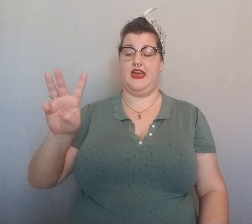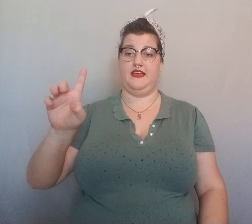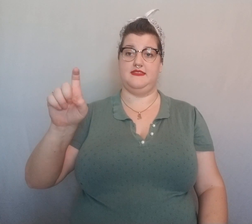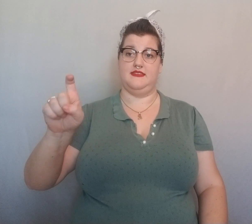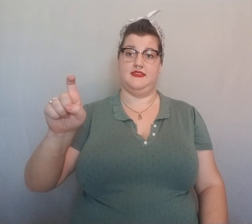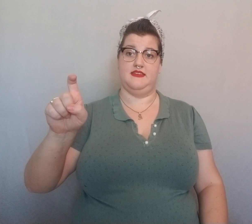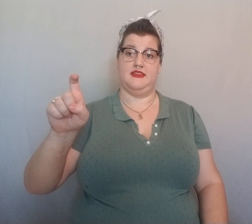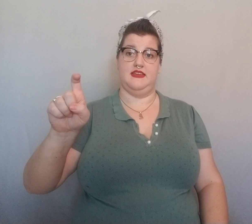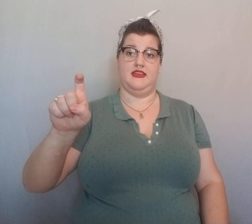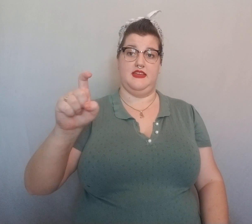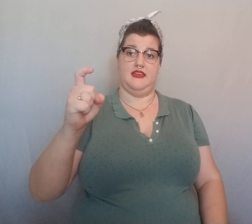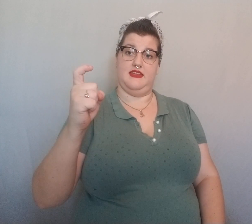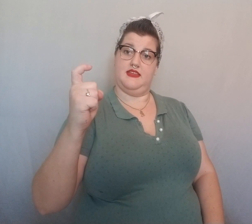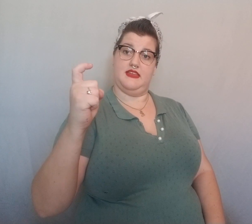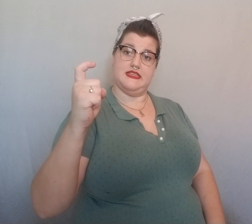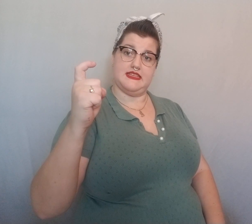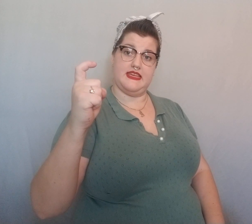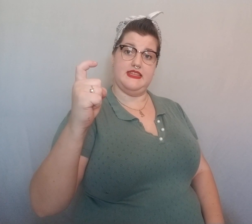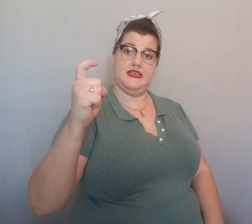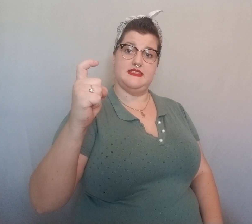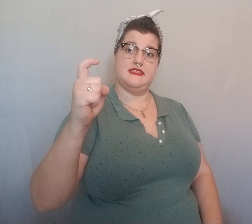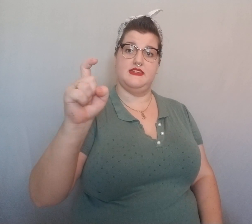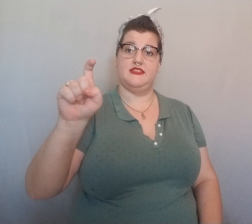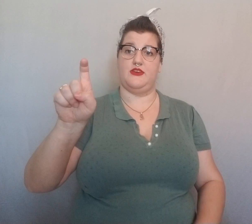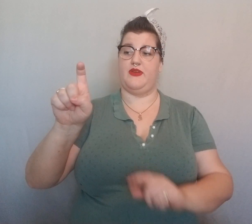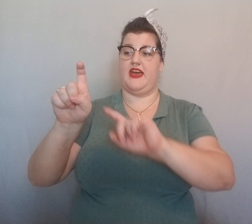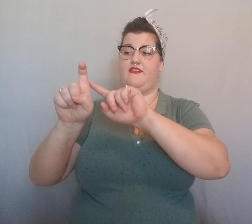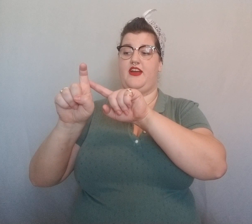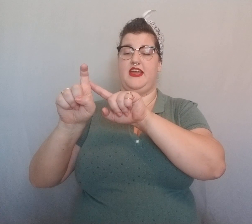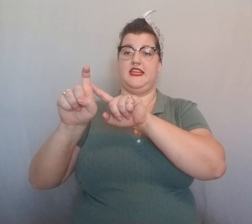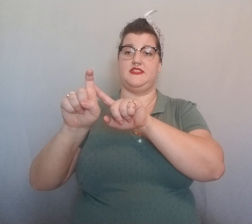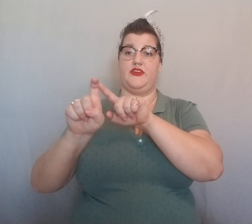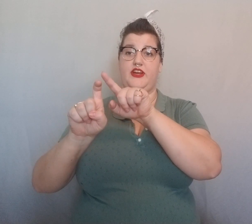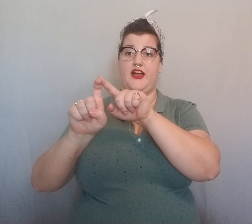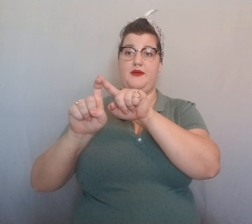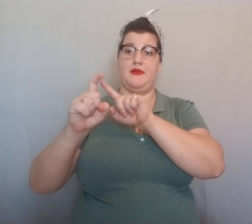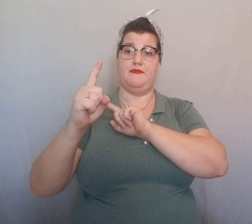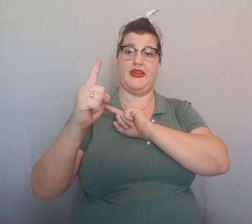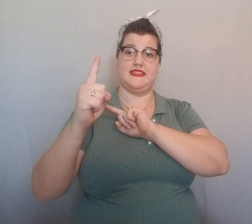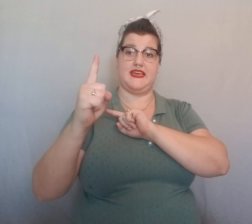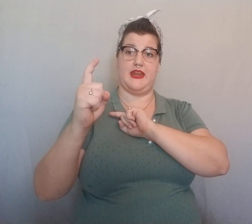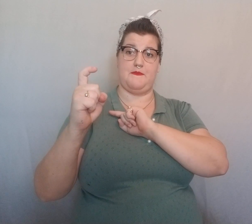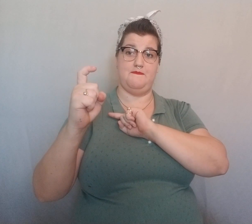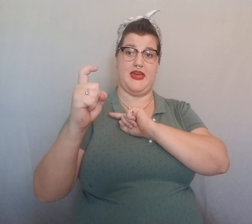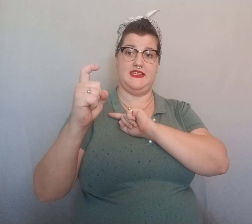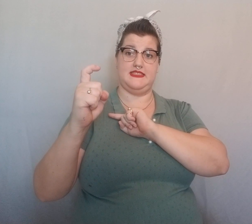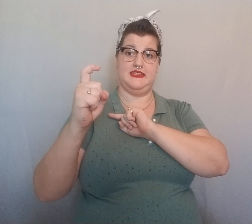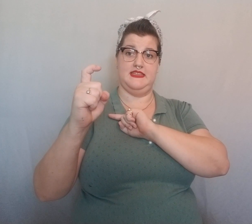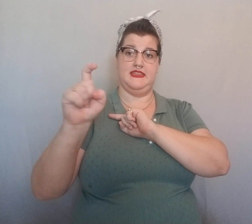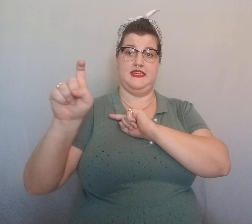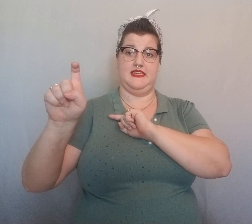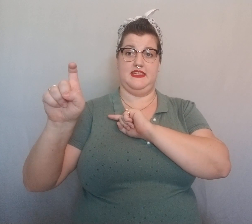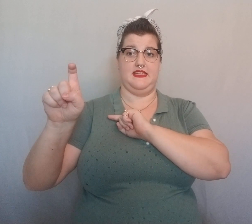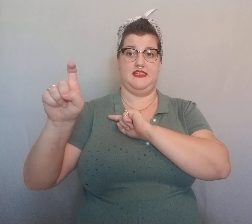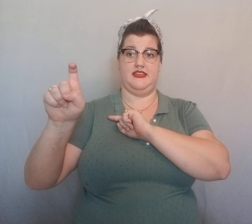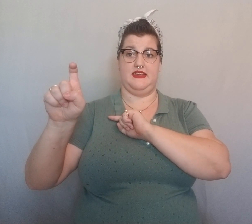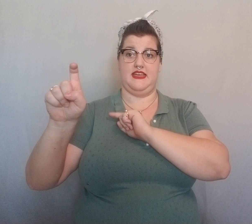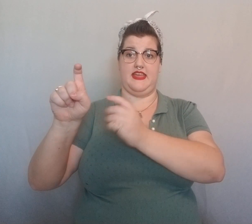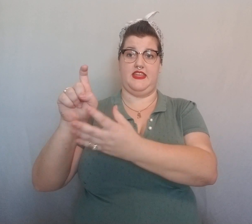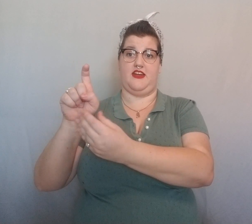X is like this. So we have our index finger up, but it's kind of bent. And then all